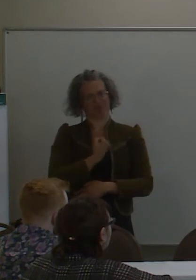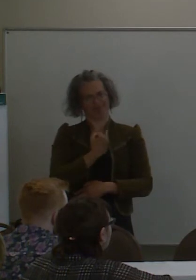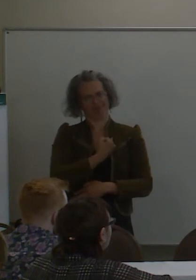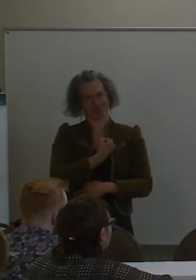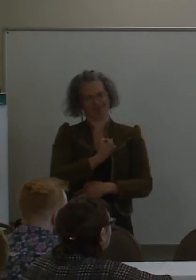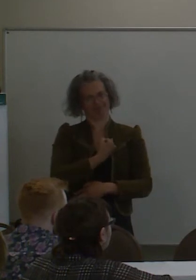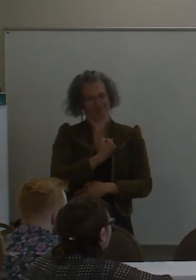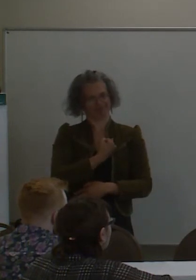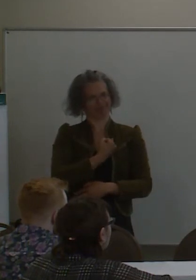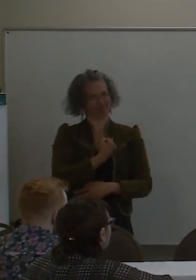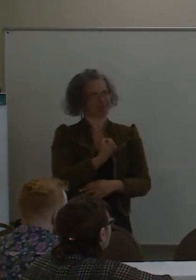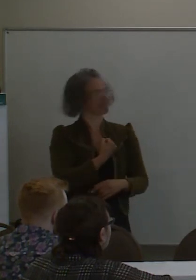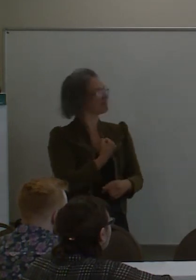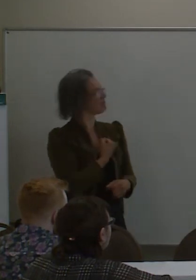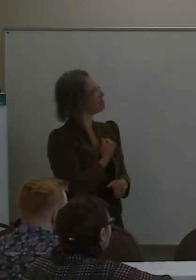But